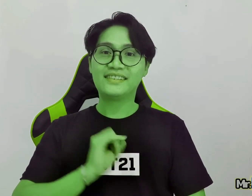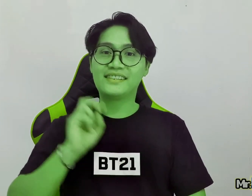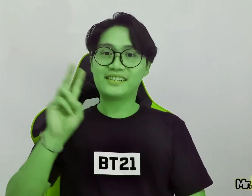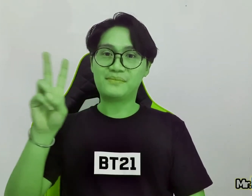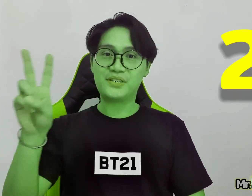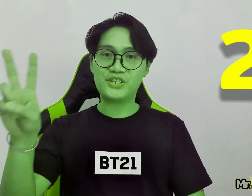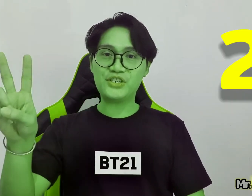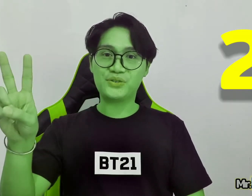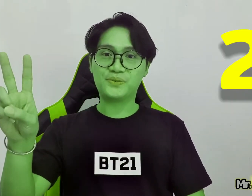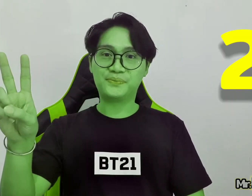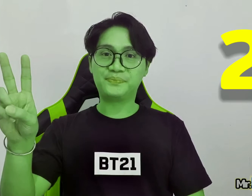Number 2,